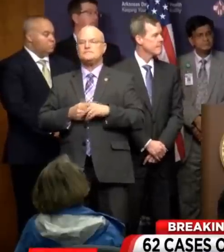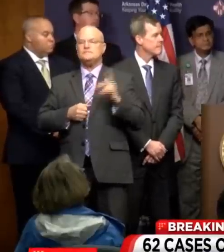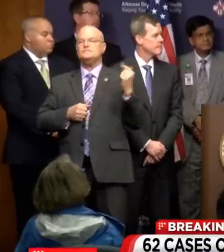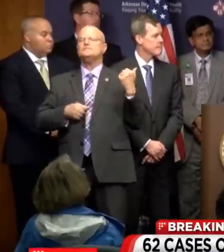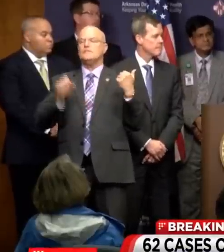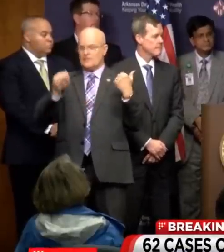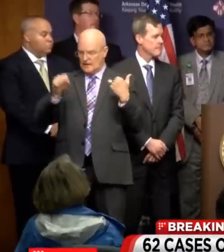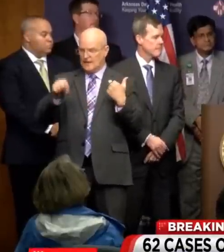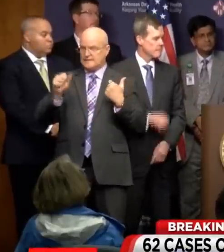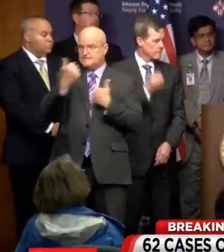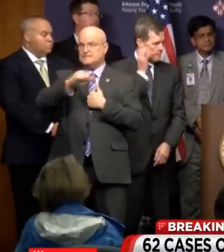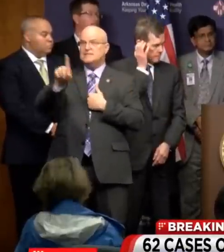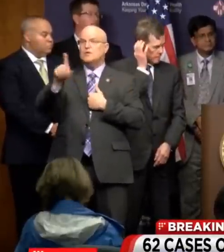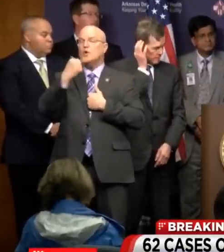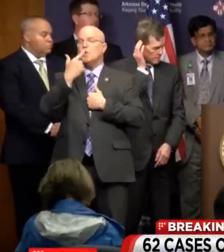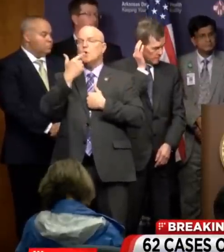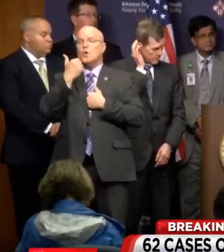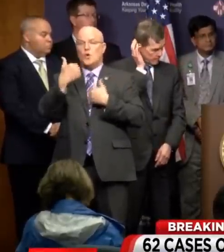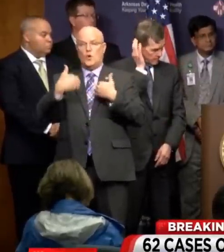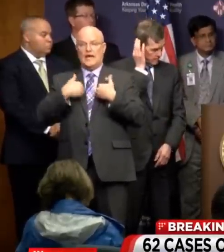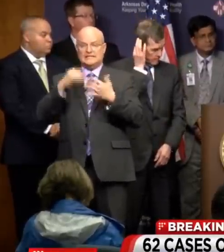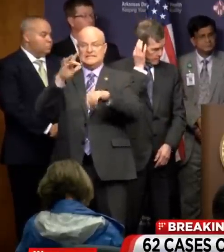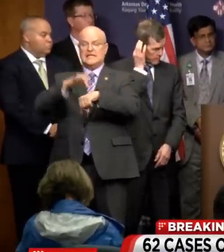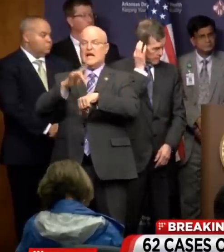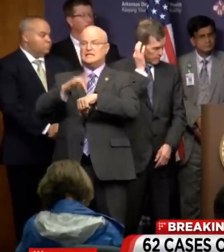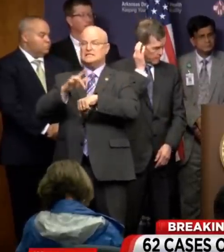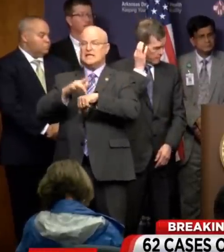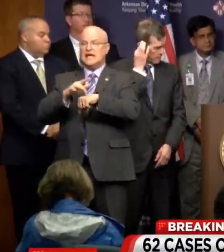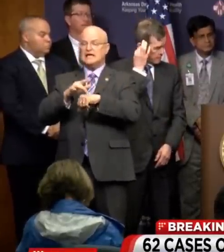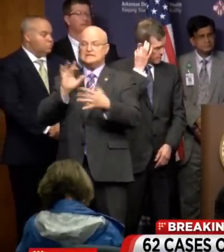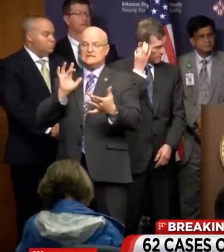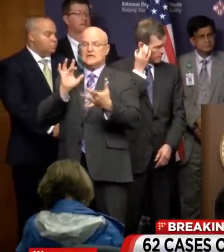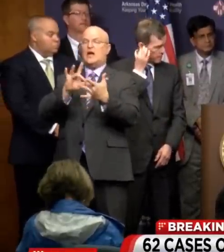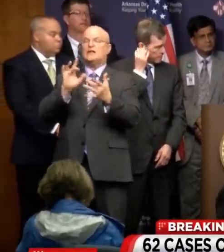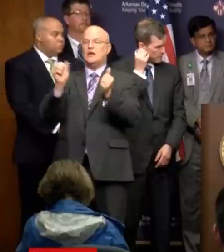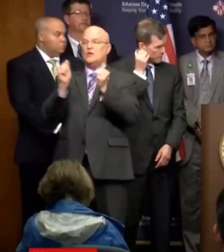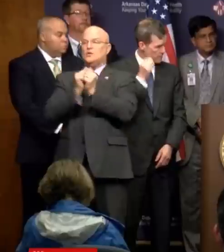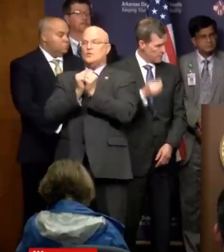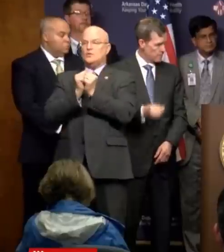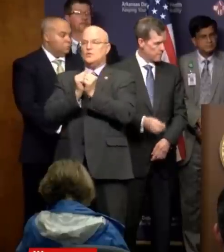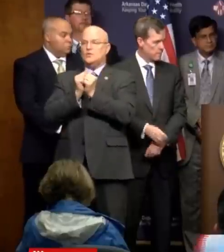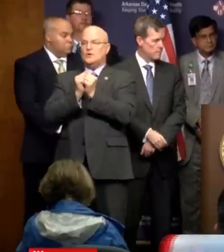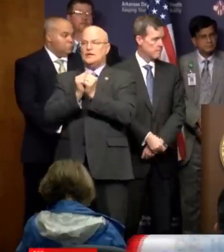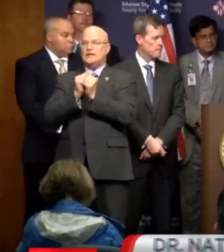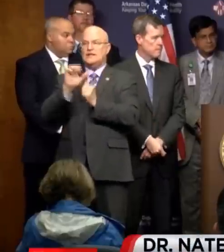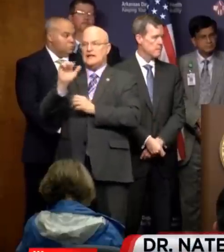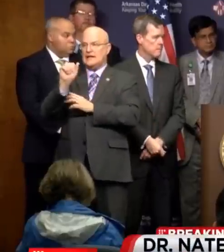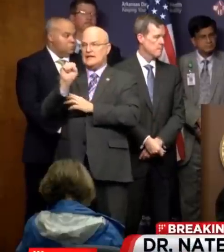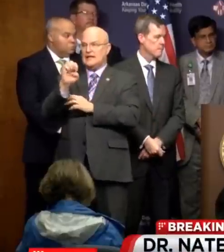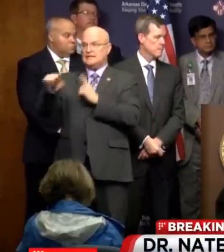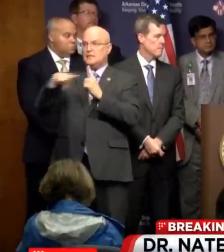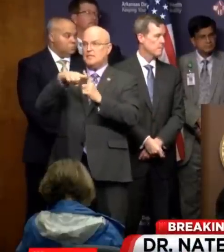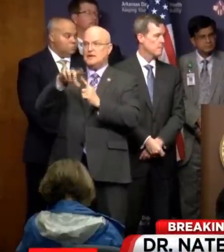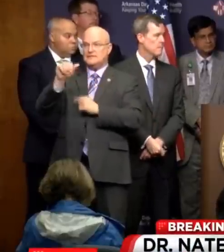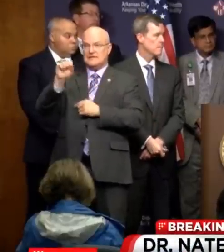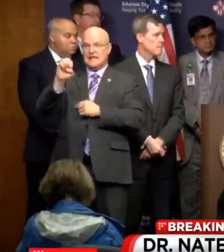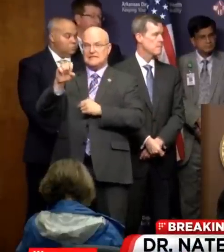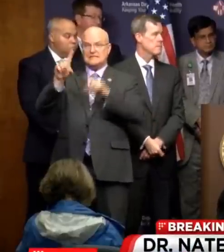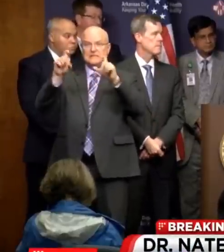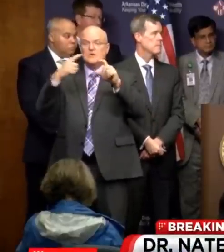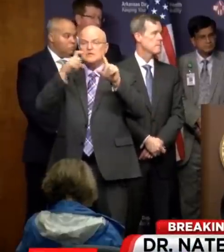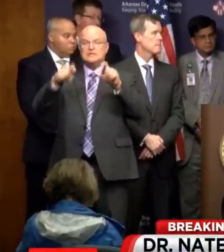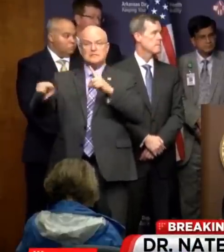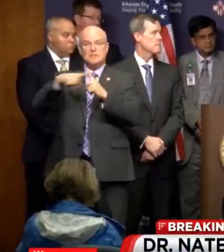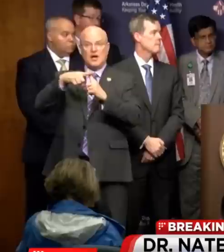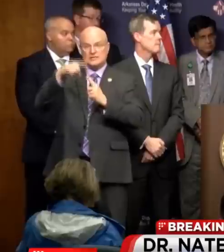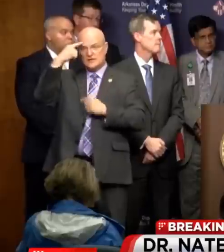quarantined? Yes. Anyone who has had contact, been in contact with a case, a positive case, someone who's tested